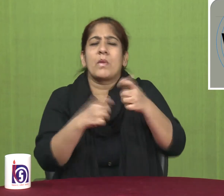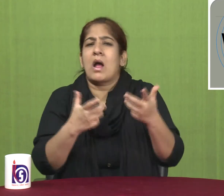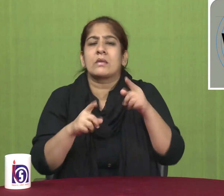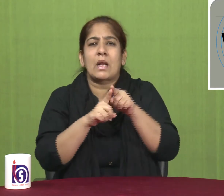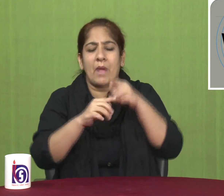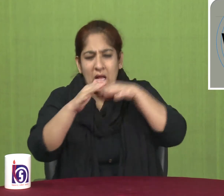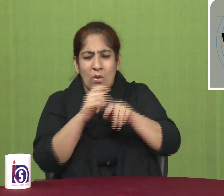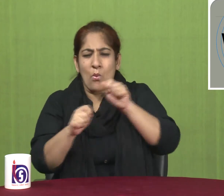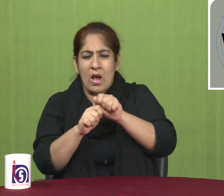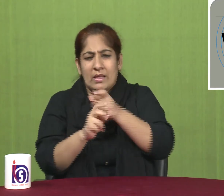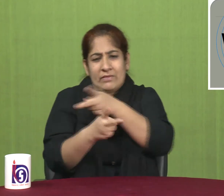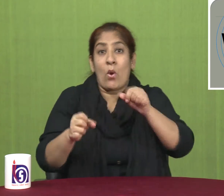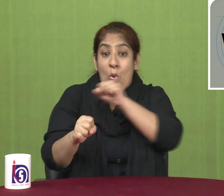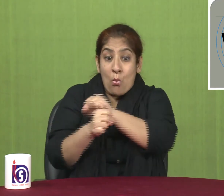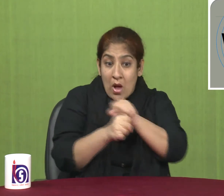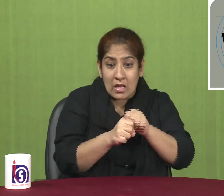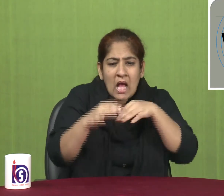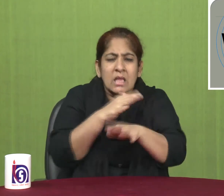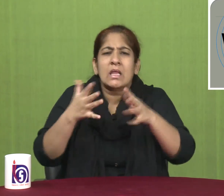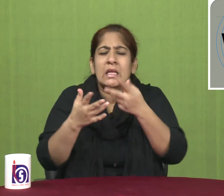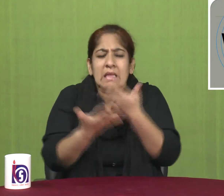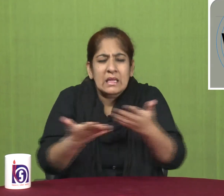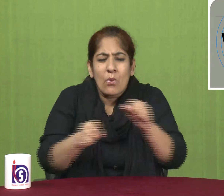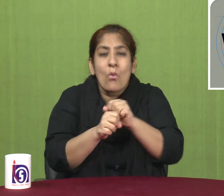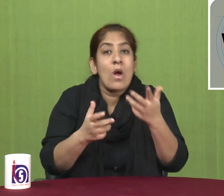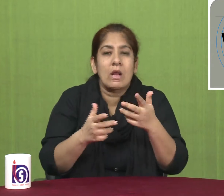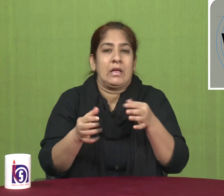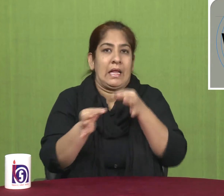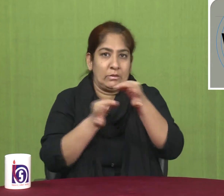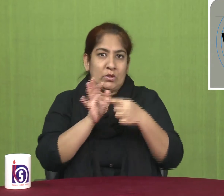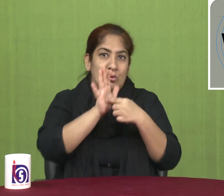Working capital has factors which we will be discussing now.